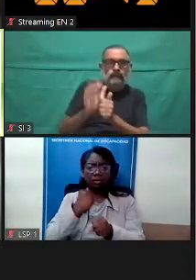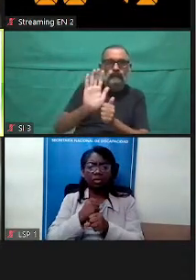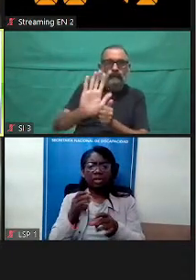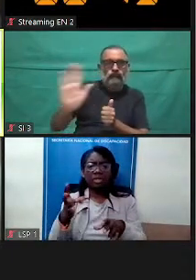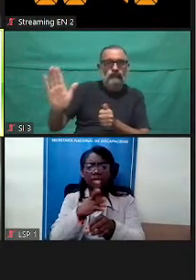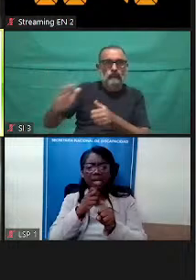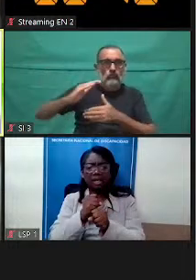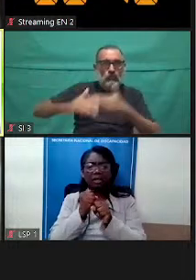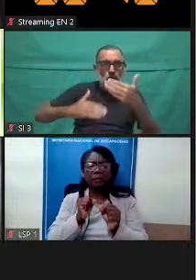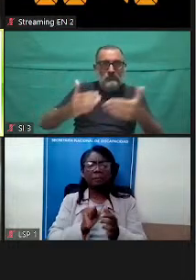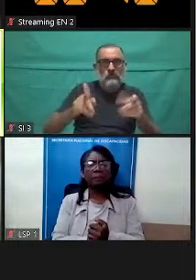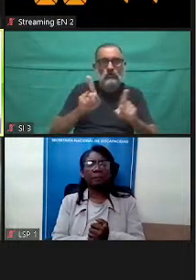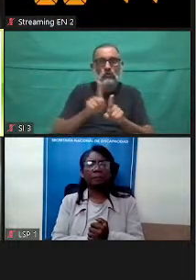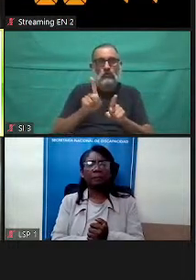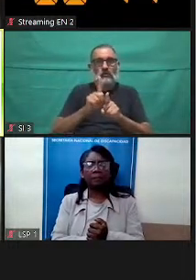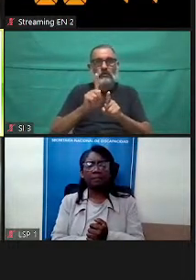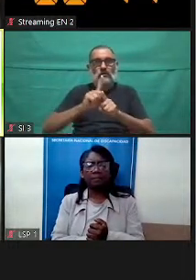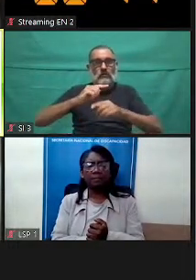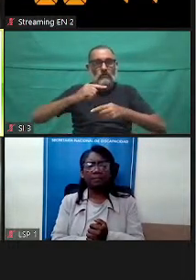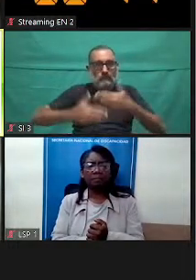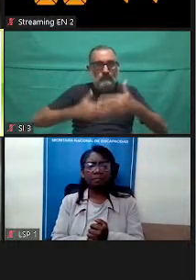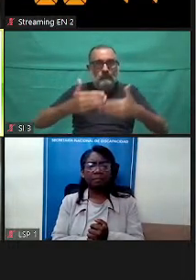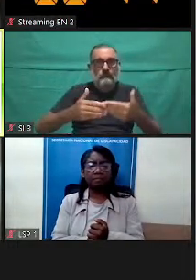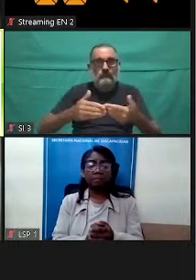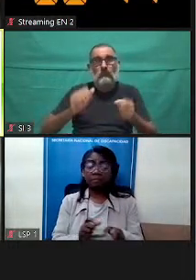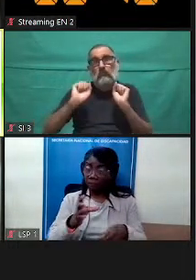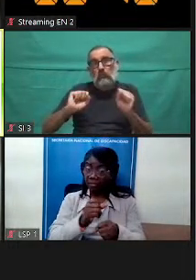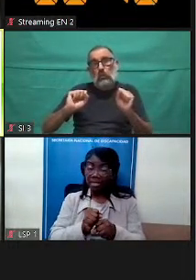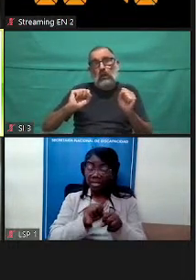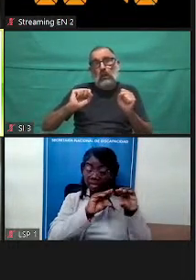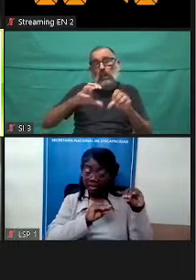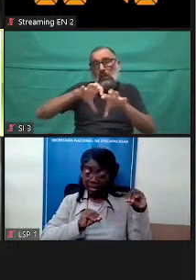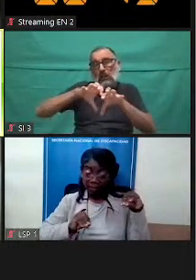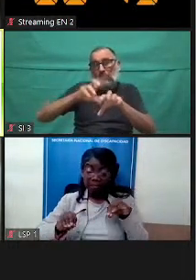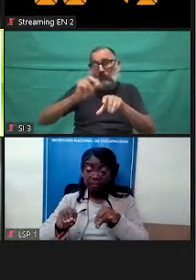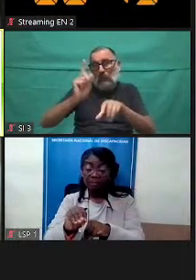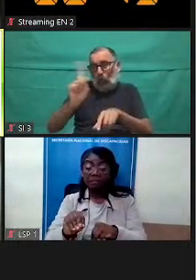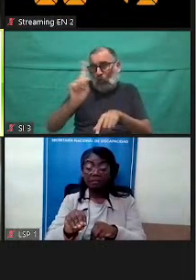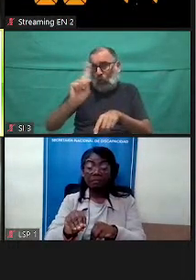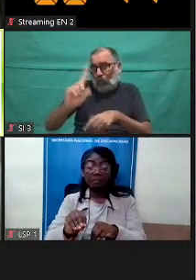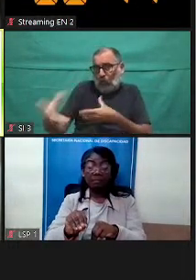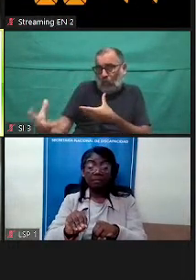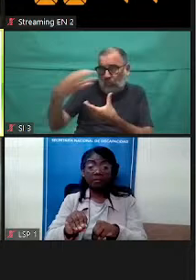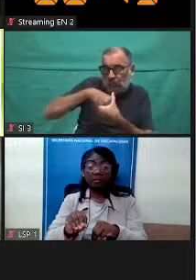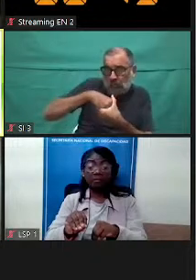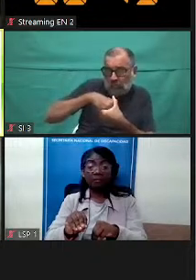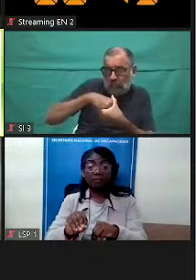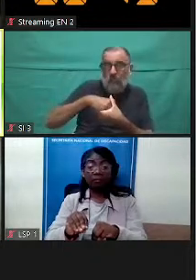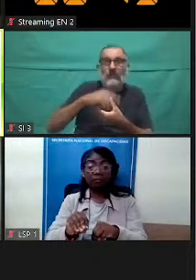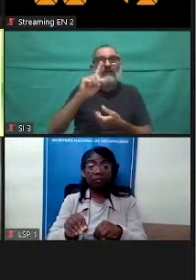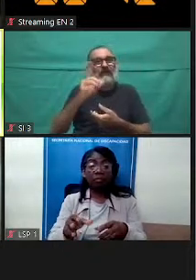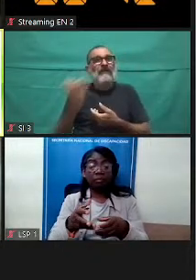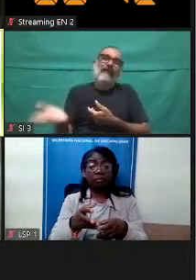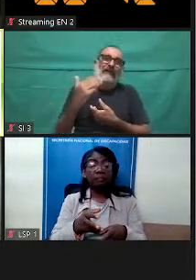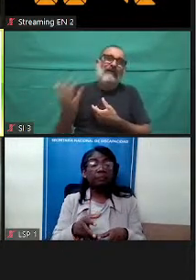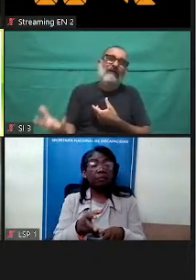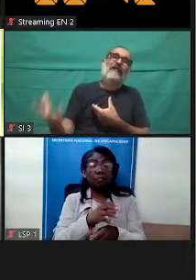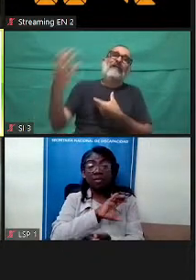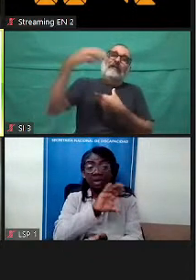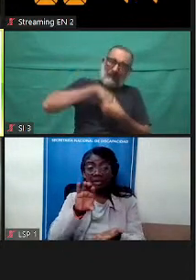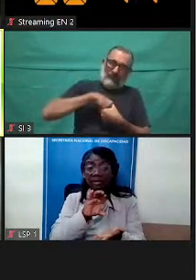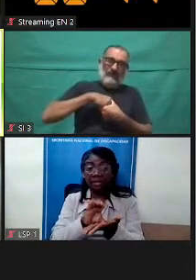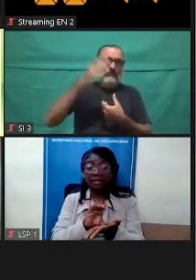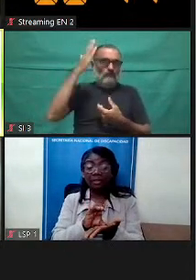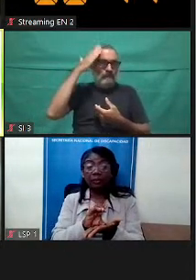work carried out in a school as such so working on this we have talked about